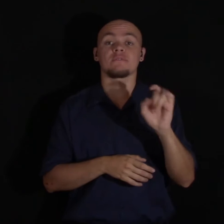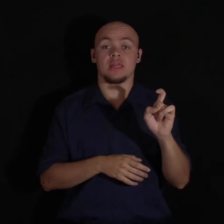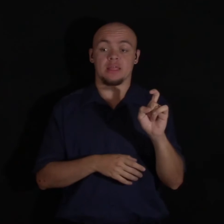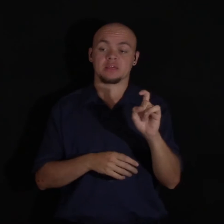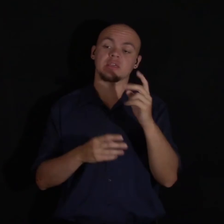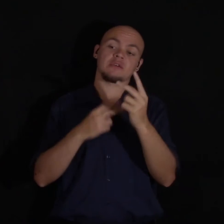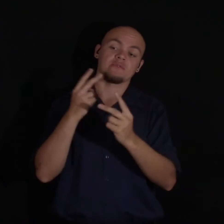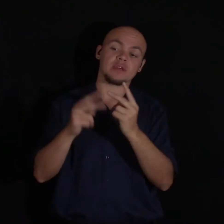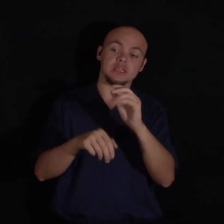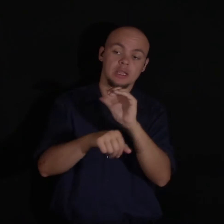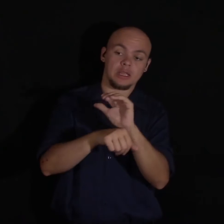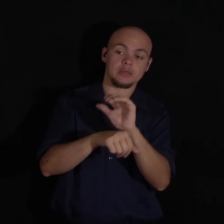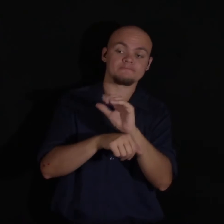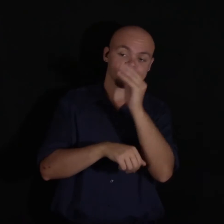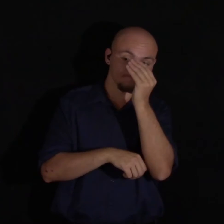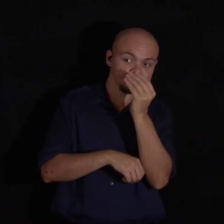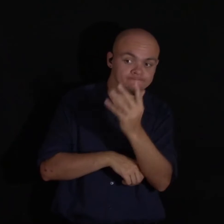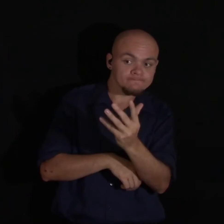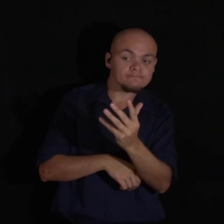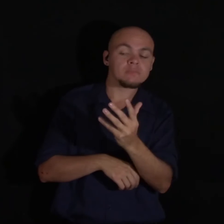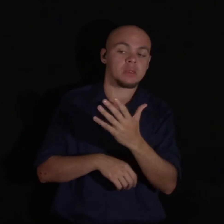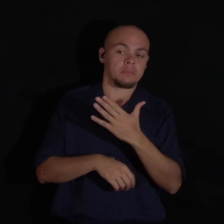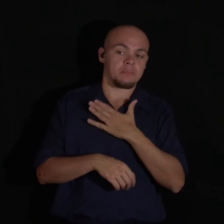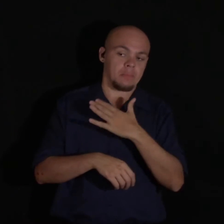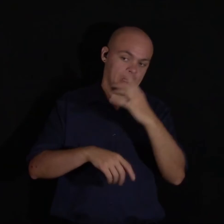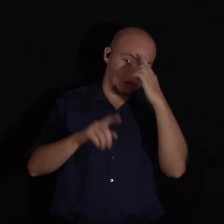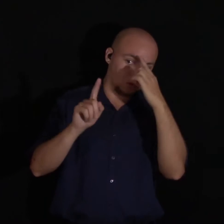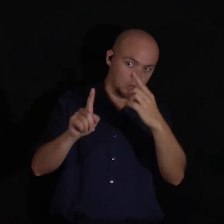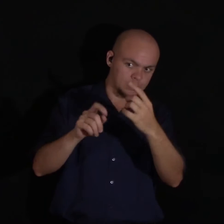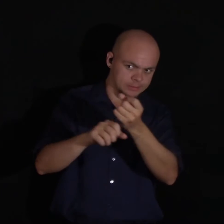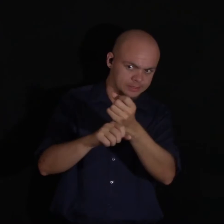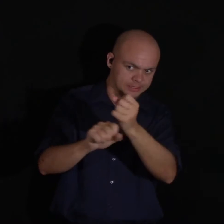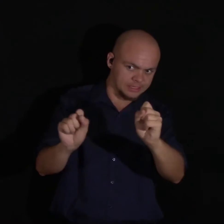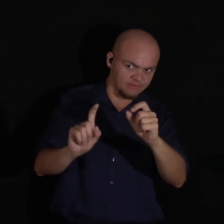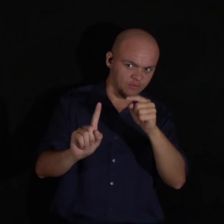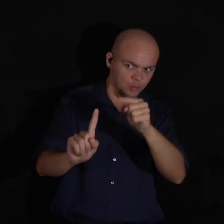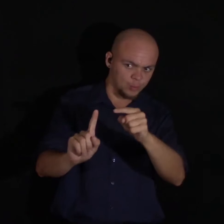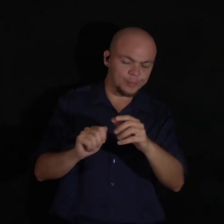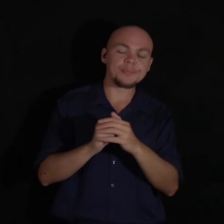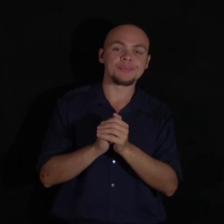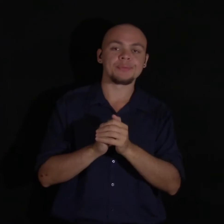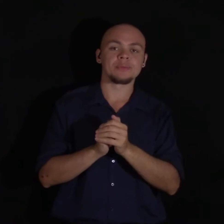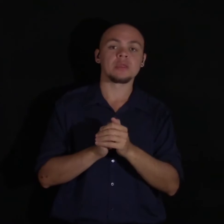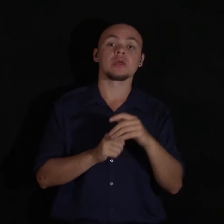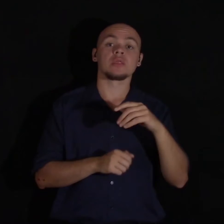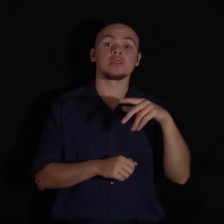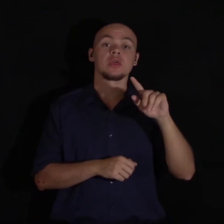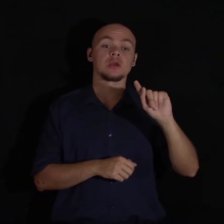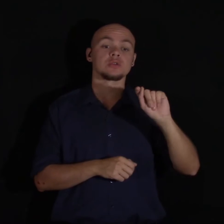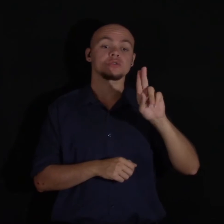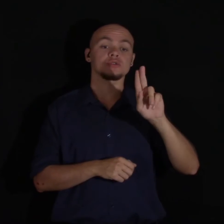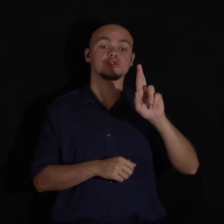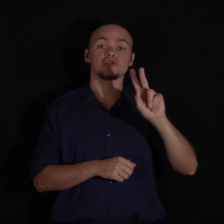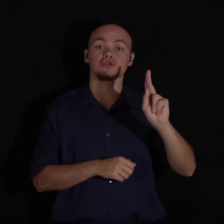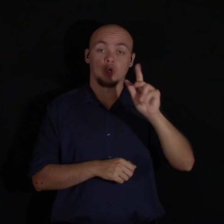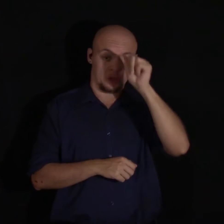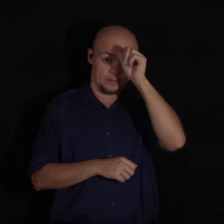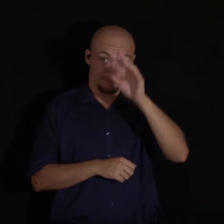and made known to the prisoner his intentions in his favour. The Turk, amazed and delighted, endeavoured